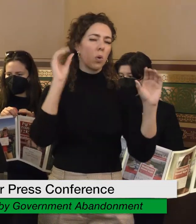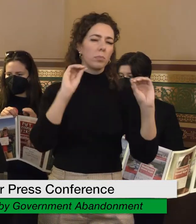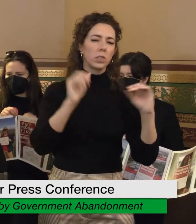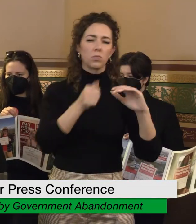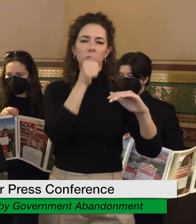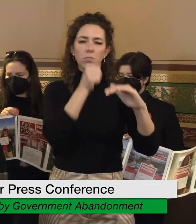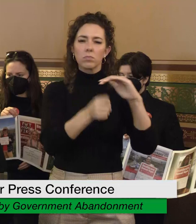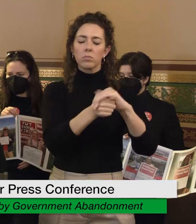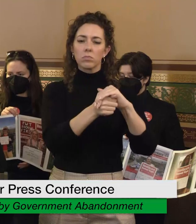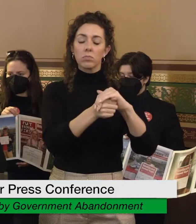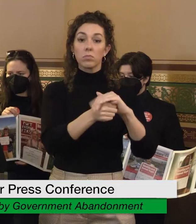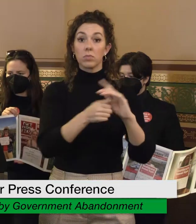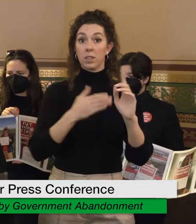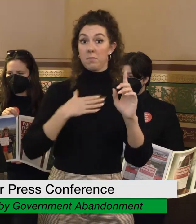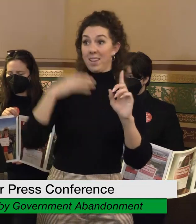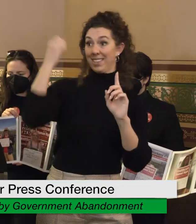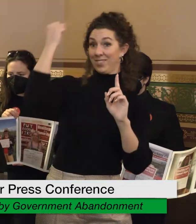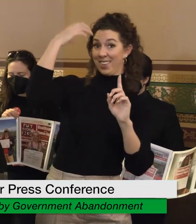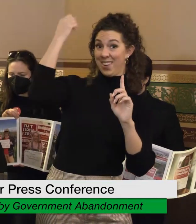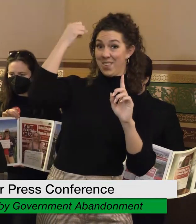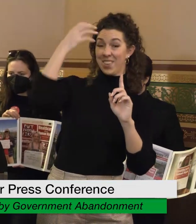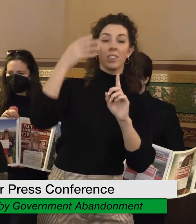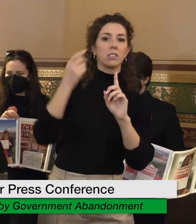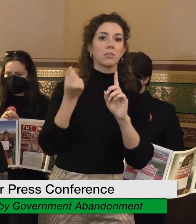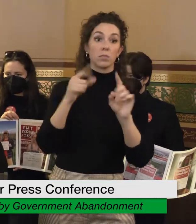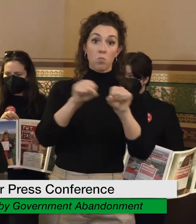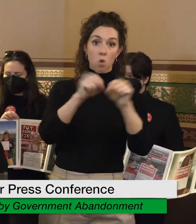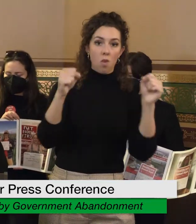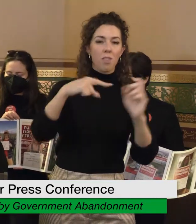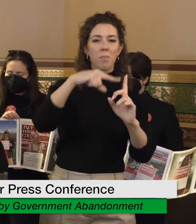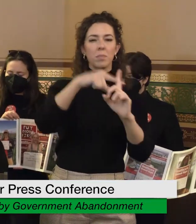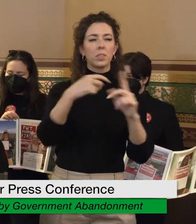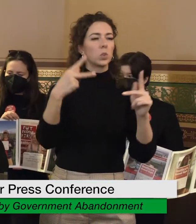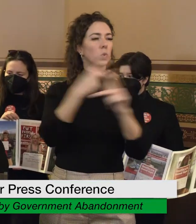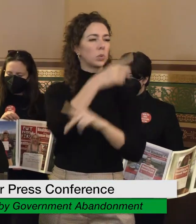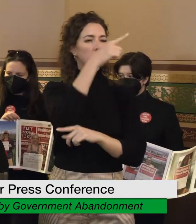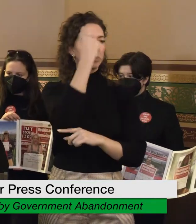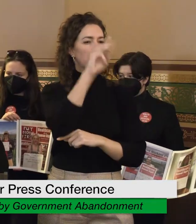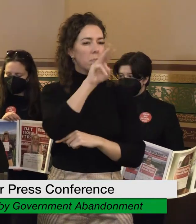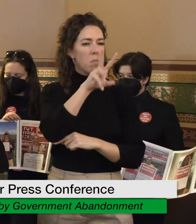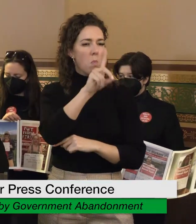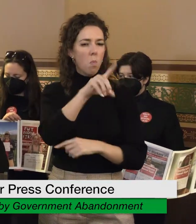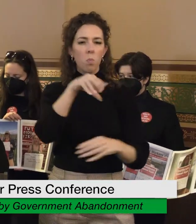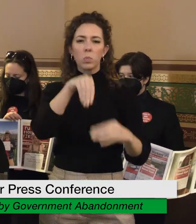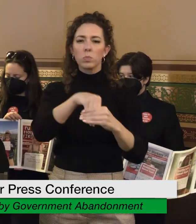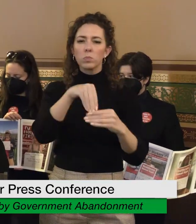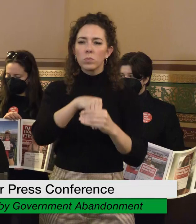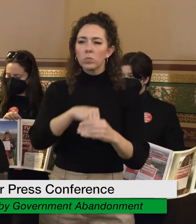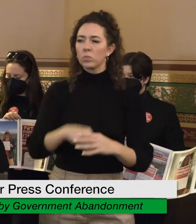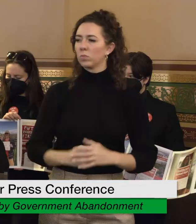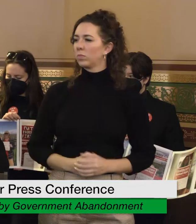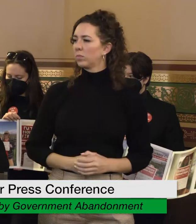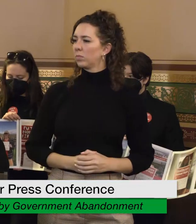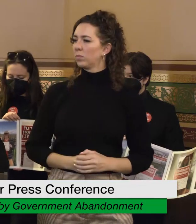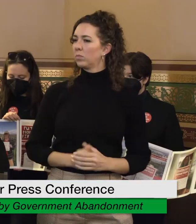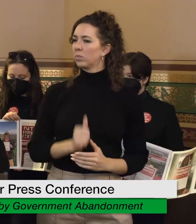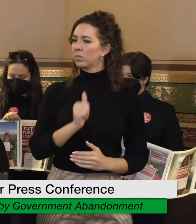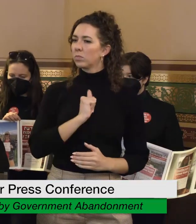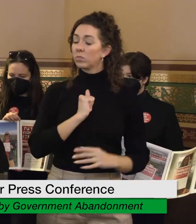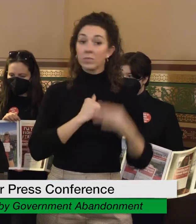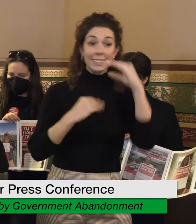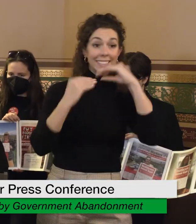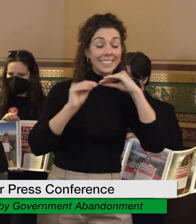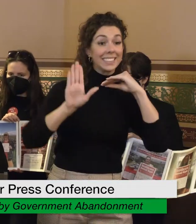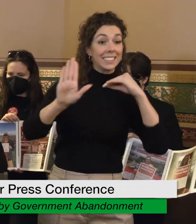My broken shower had black mold in it. I was often unable to eat the